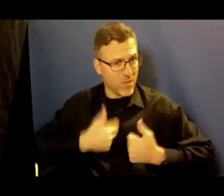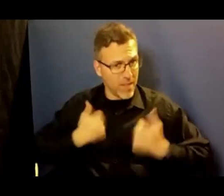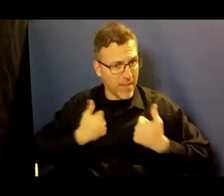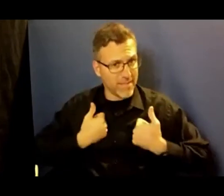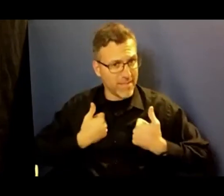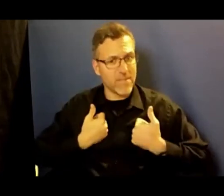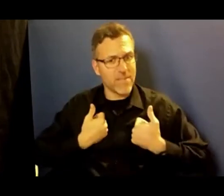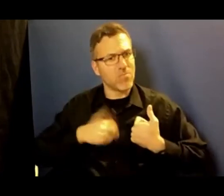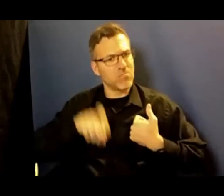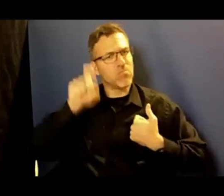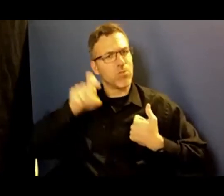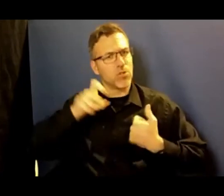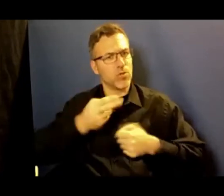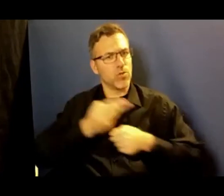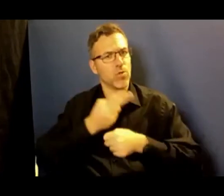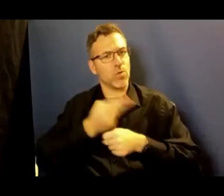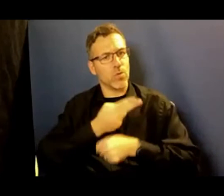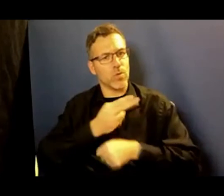The